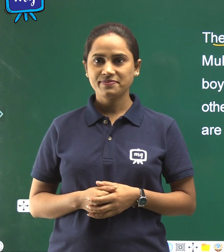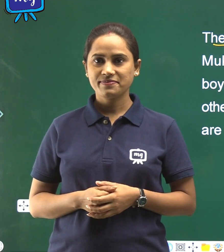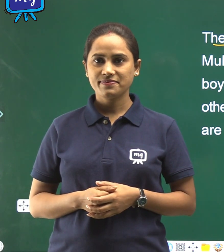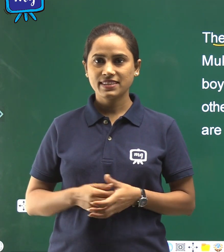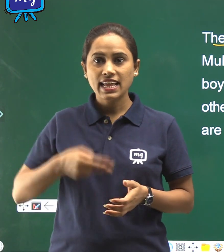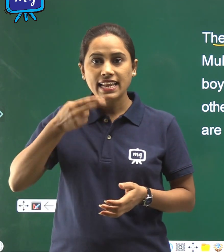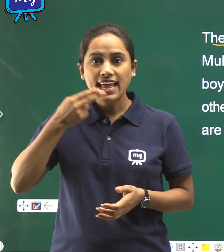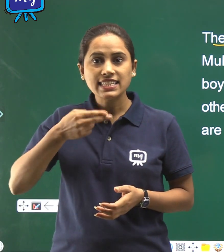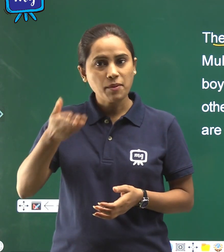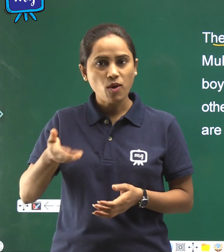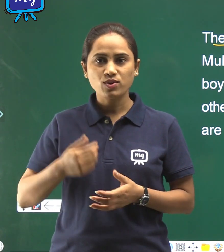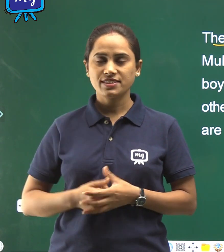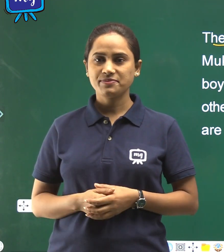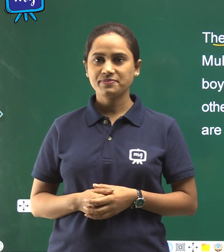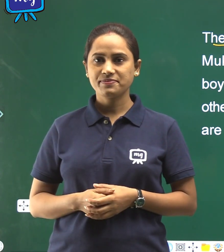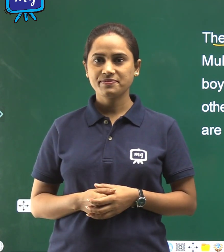tells about